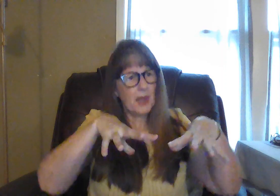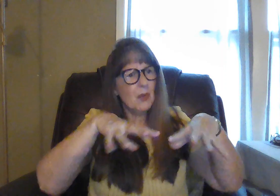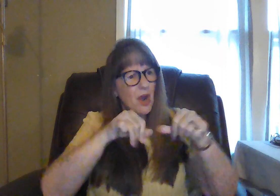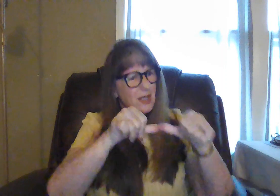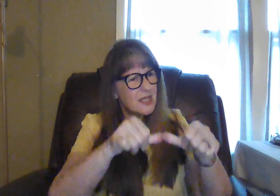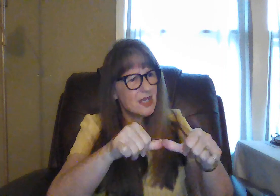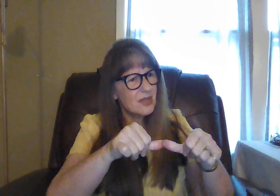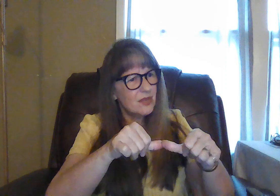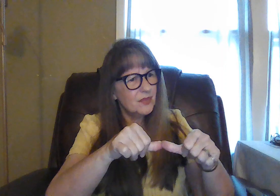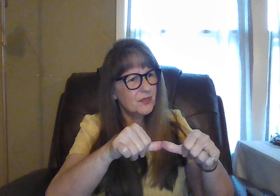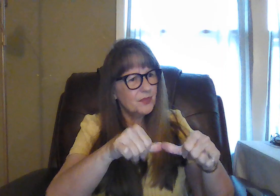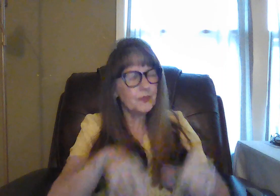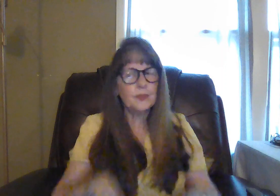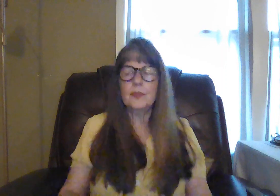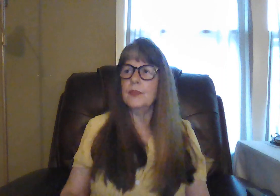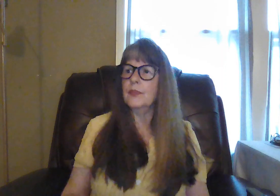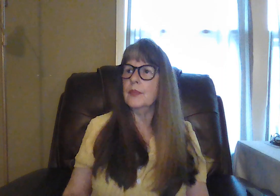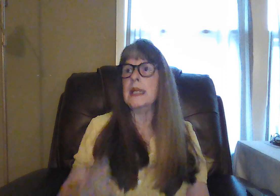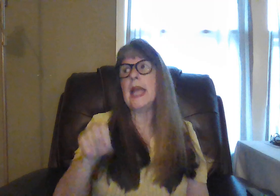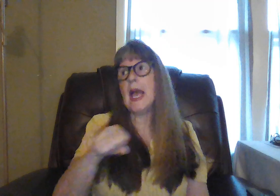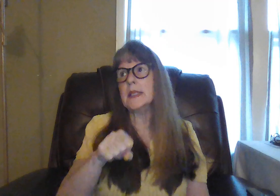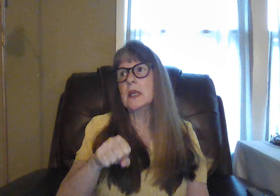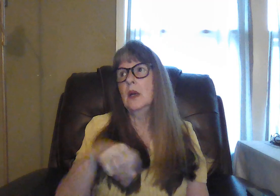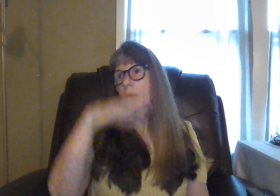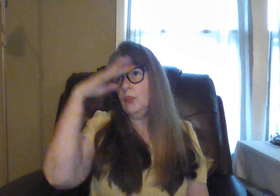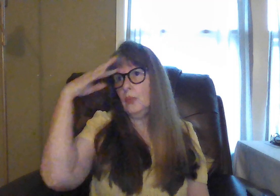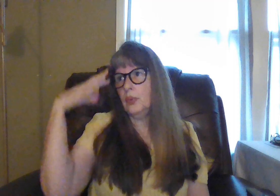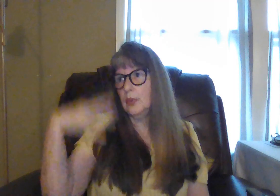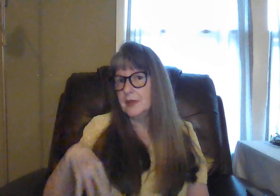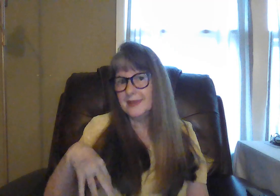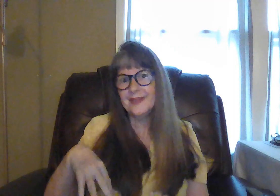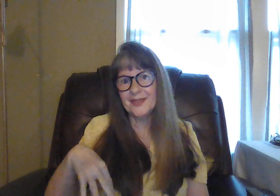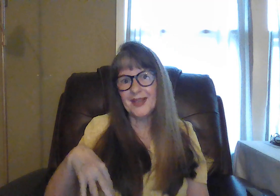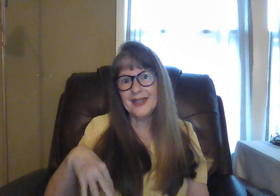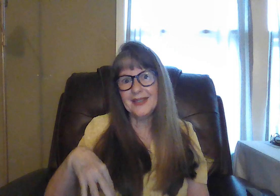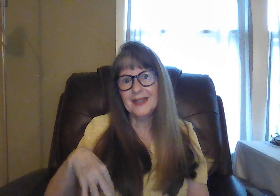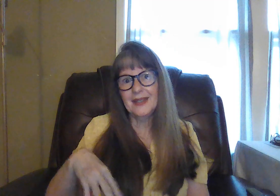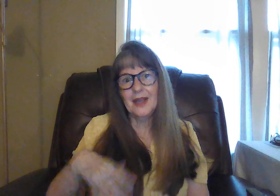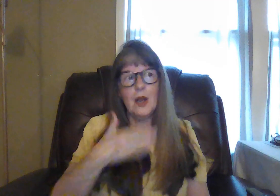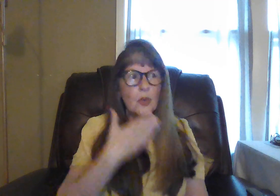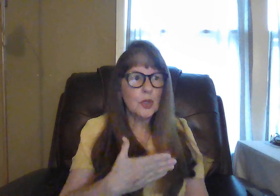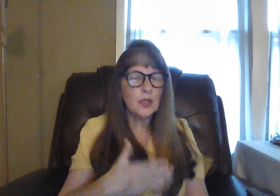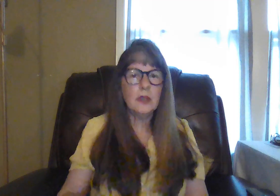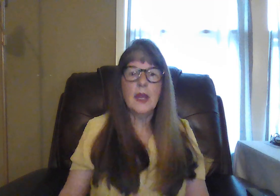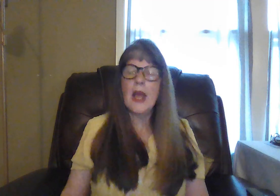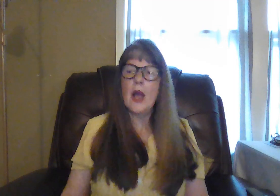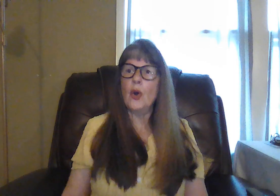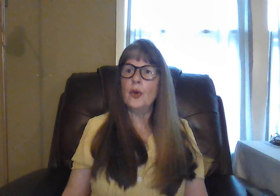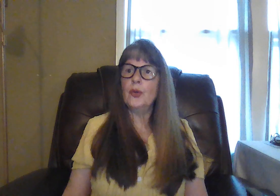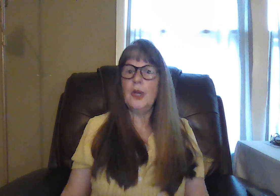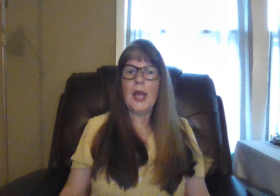power on still? Yes. Whew. Right? Oh, good. Or you could